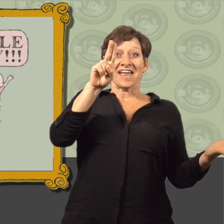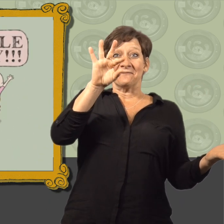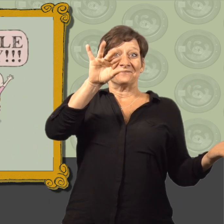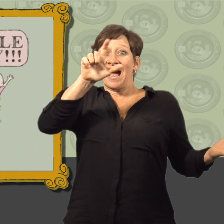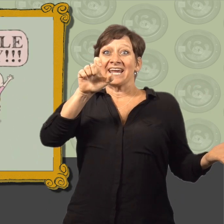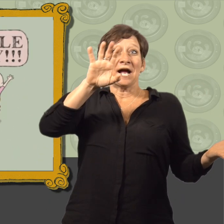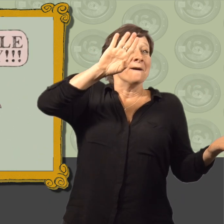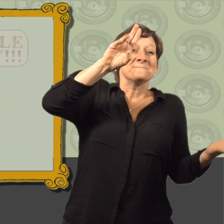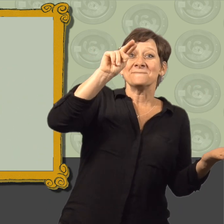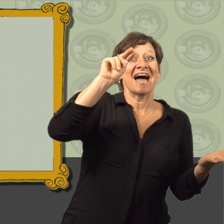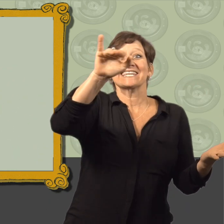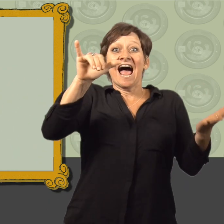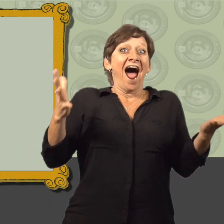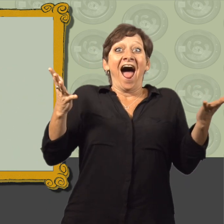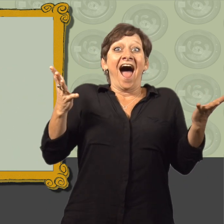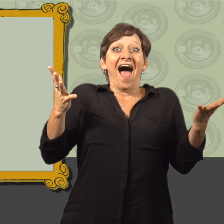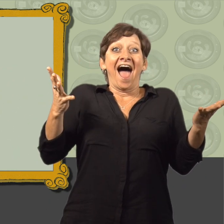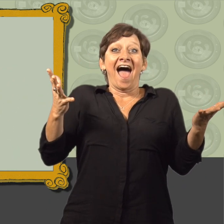Knuffle Bunny! be found.